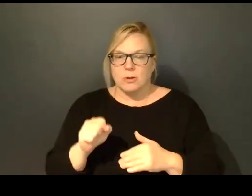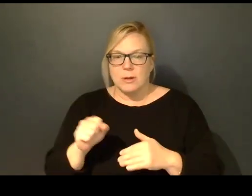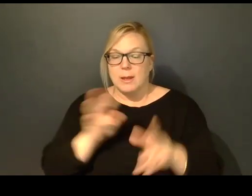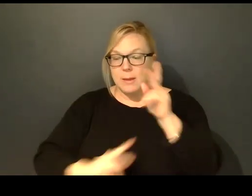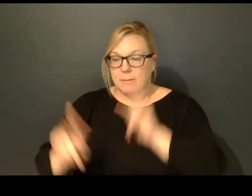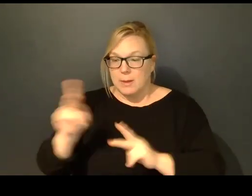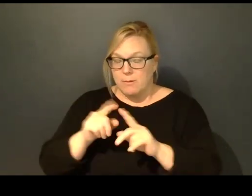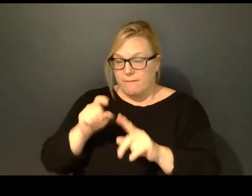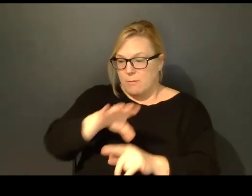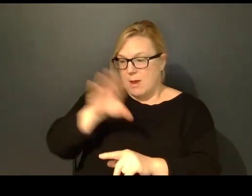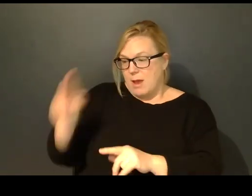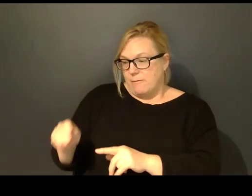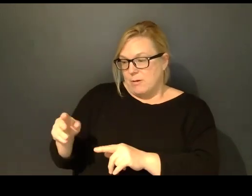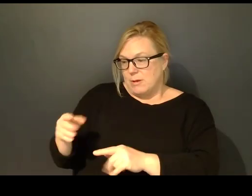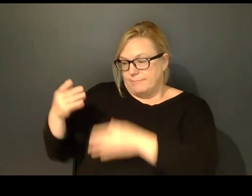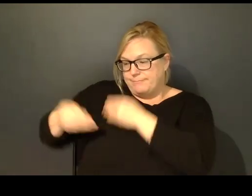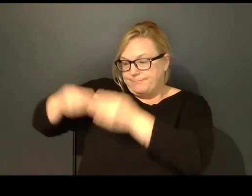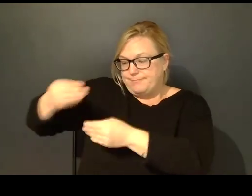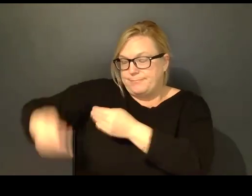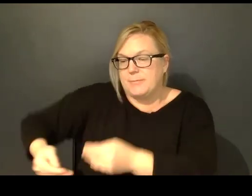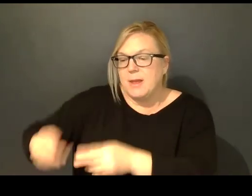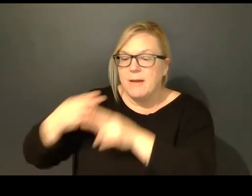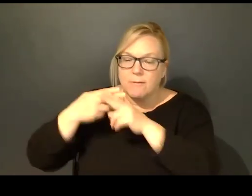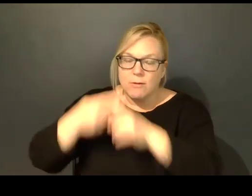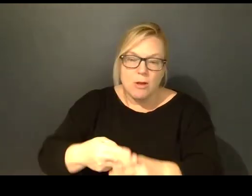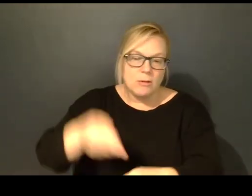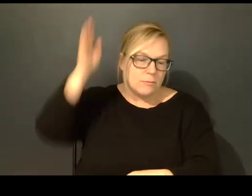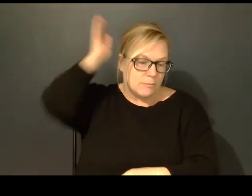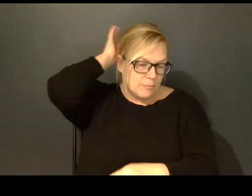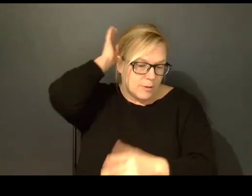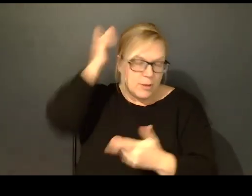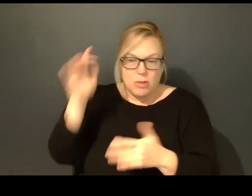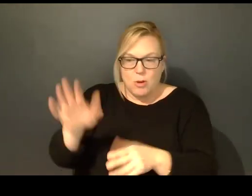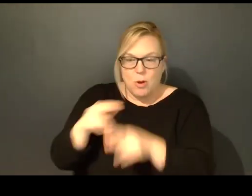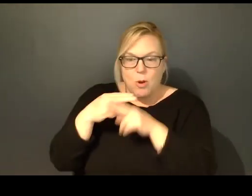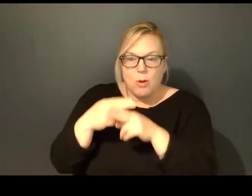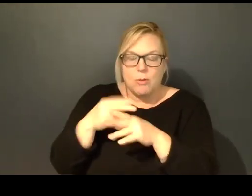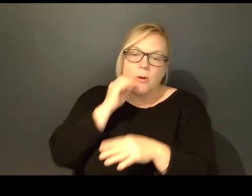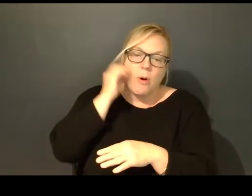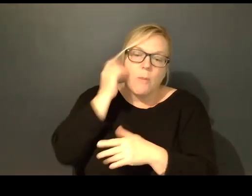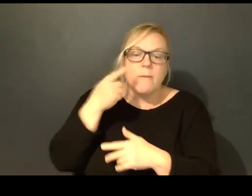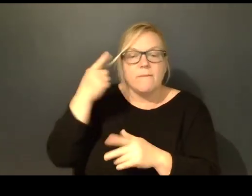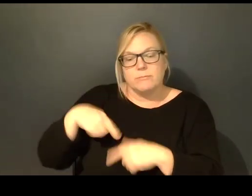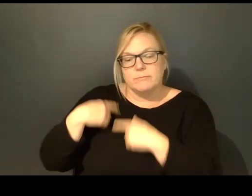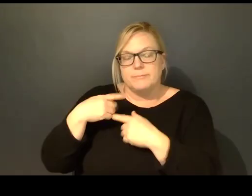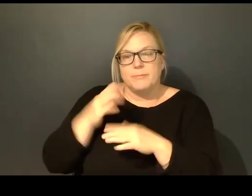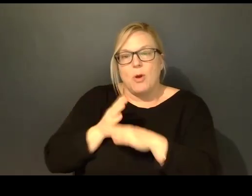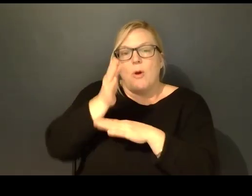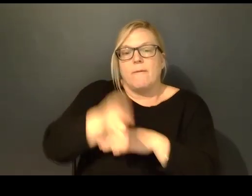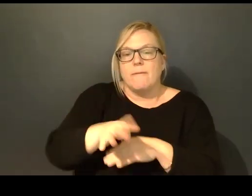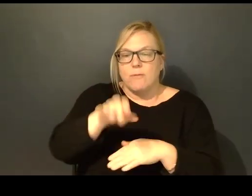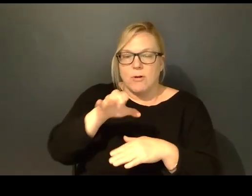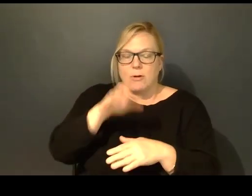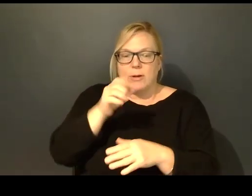have called Mi'kma'ki their home for over 400 years. And in that time, they have fought persistently